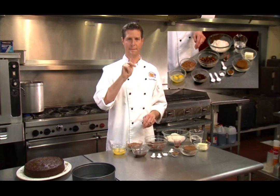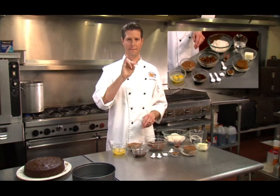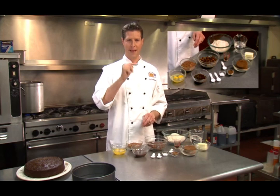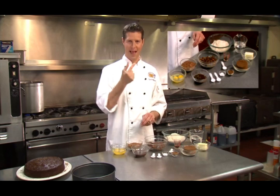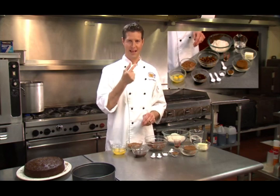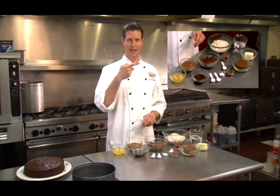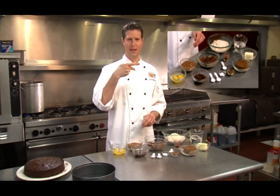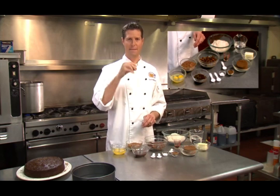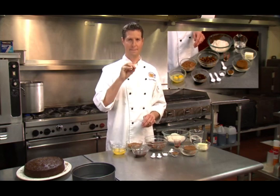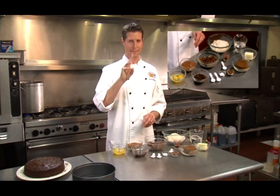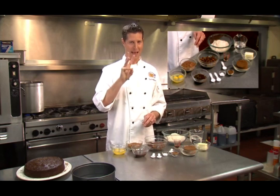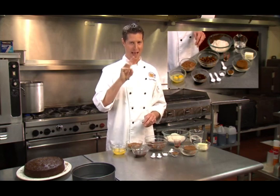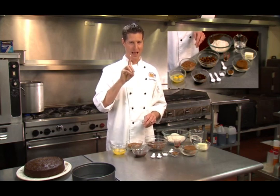baking powder,